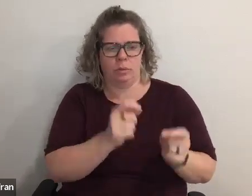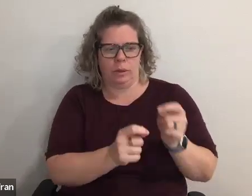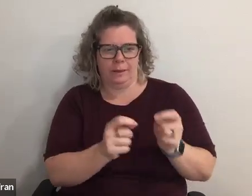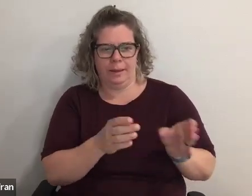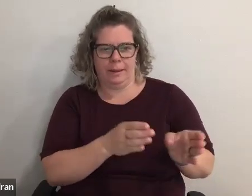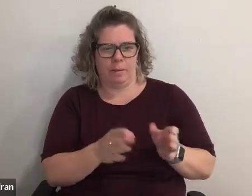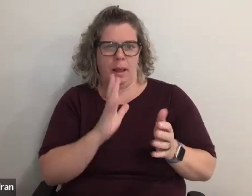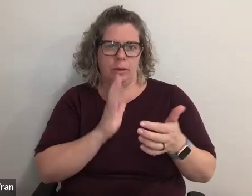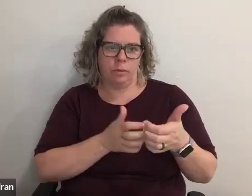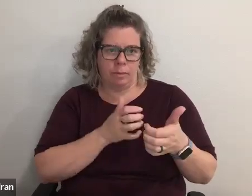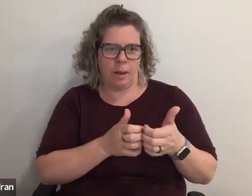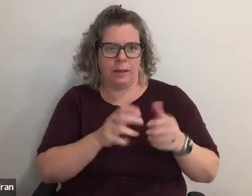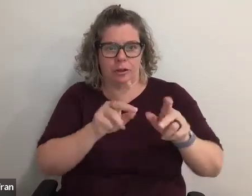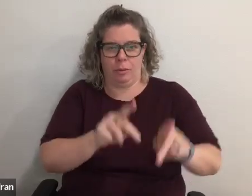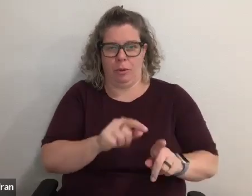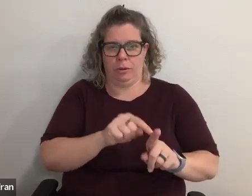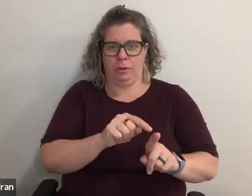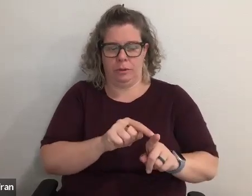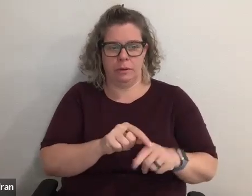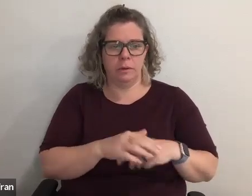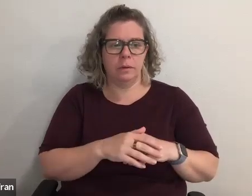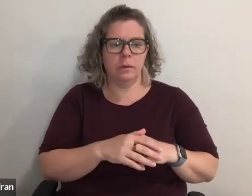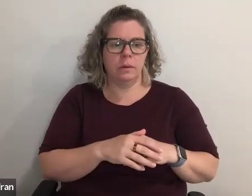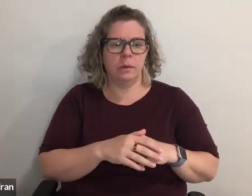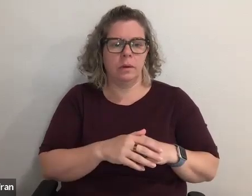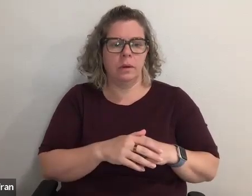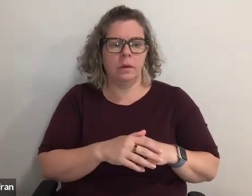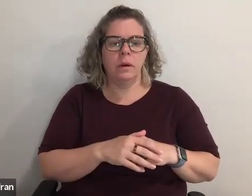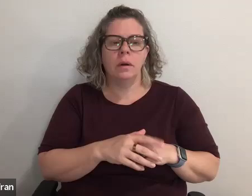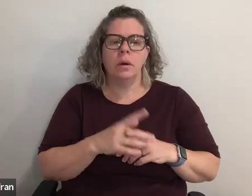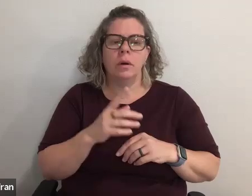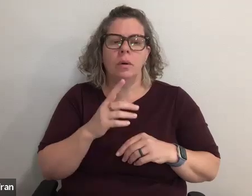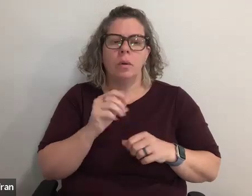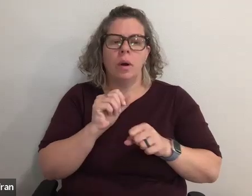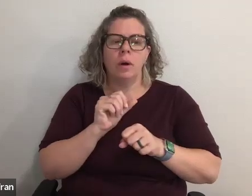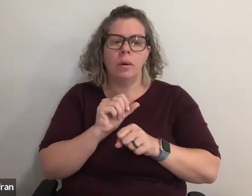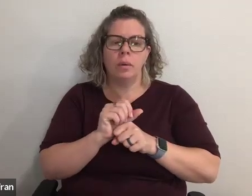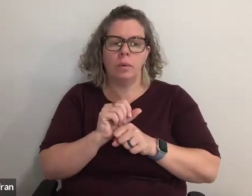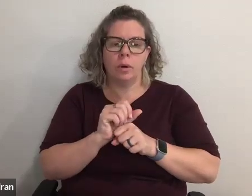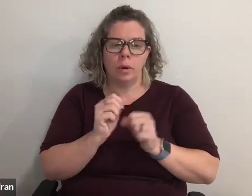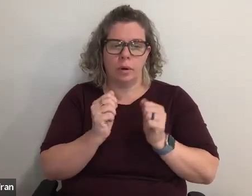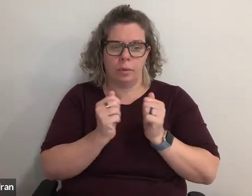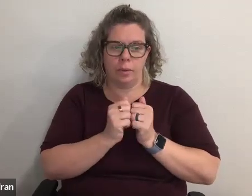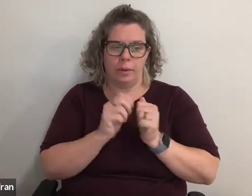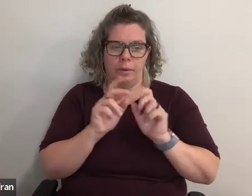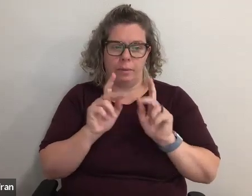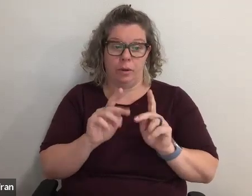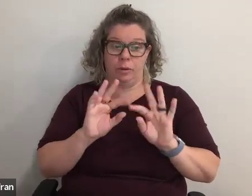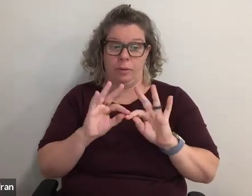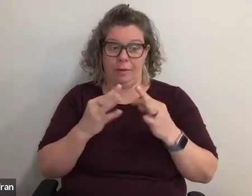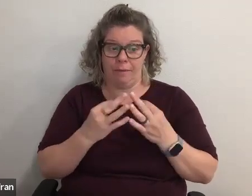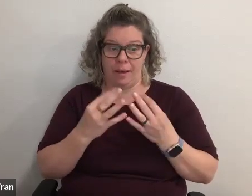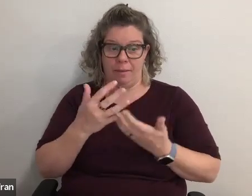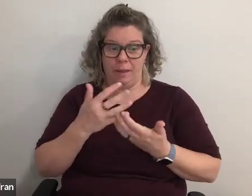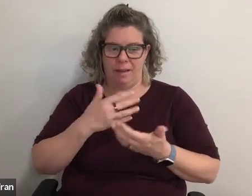what works for that person. We also want to work with that person so this is another important place for family and social